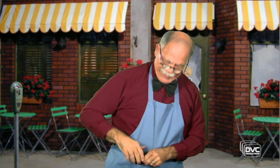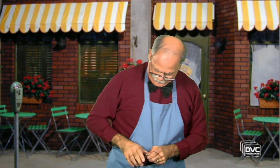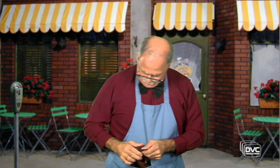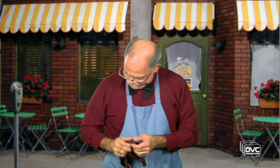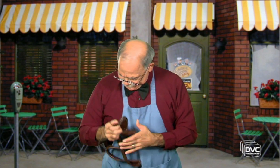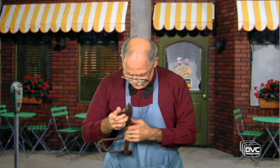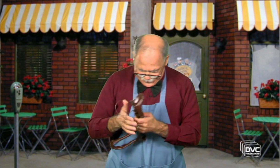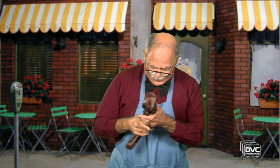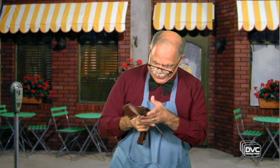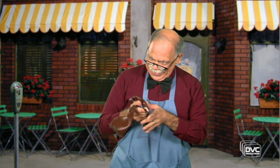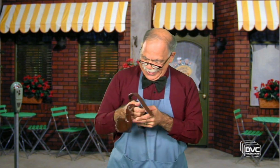yes.